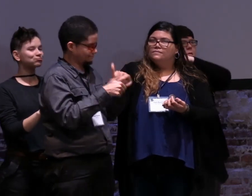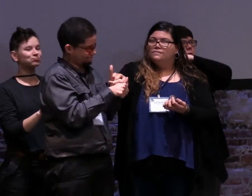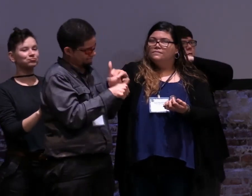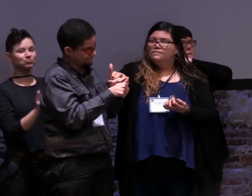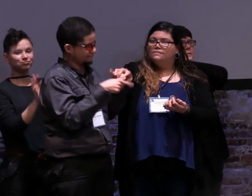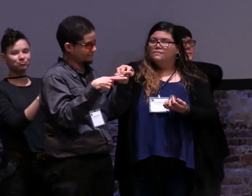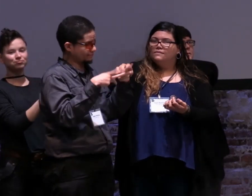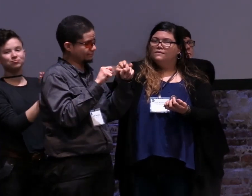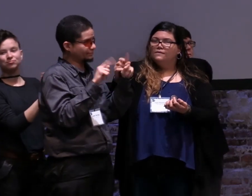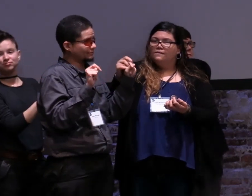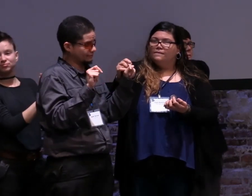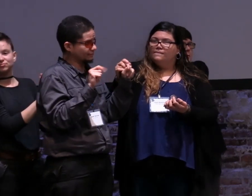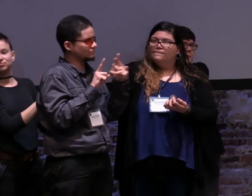Why?